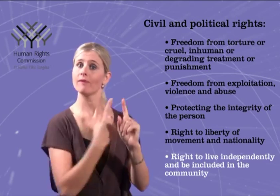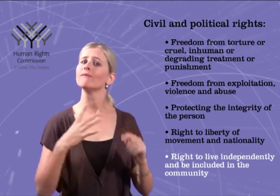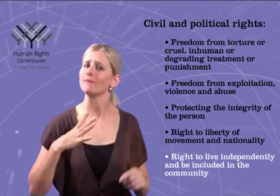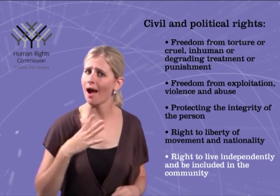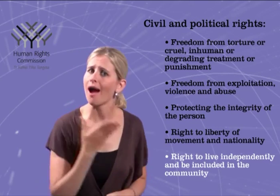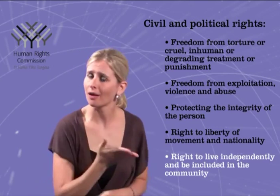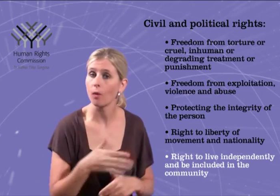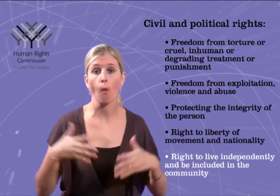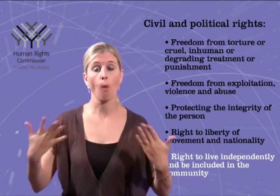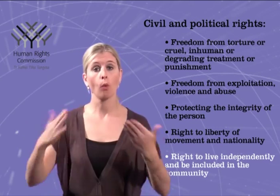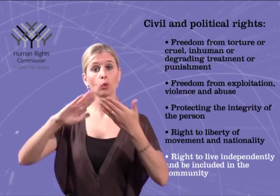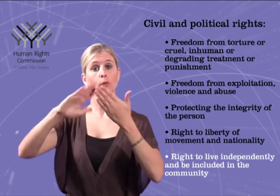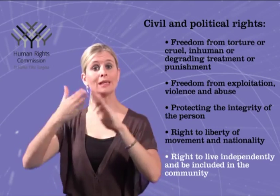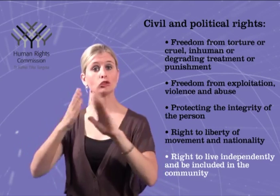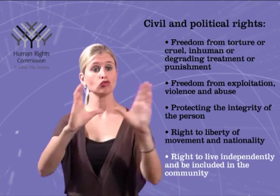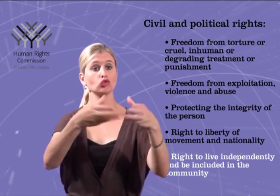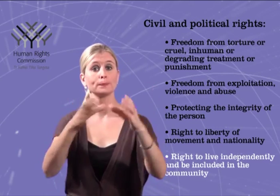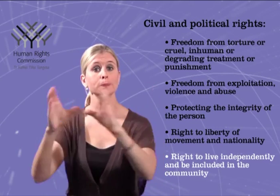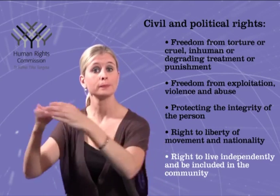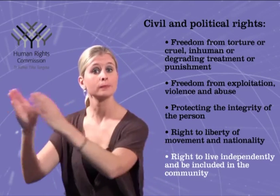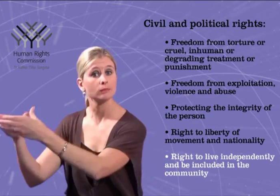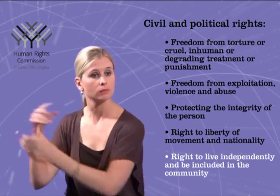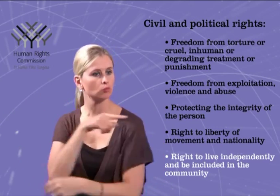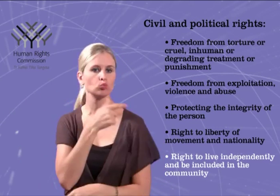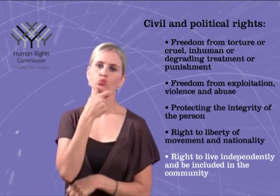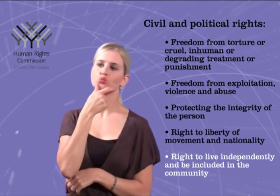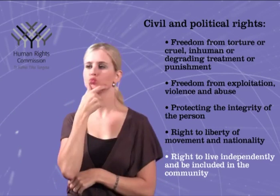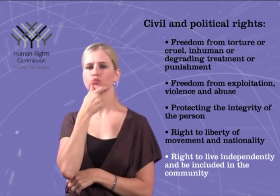right to live independently and be included in the community,